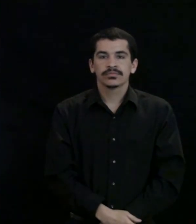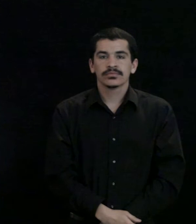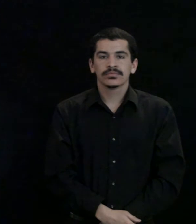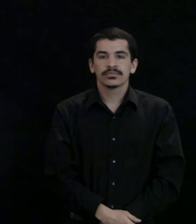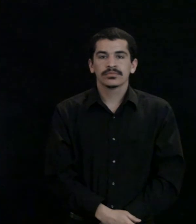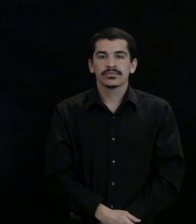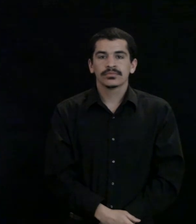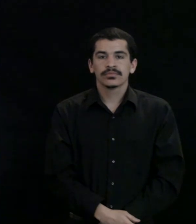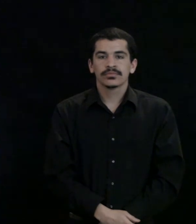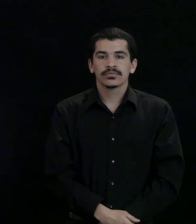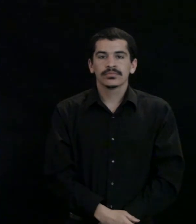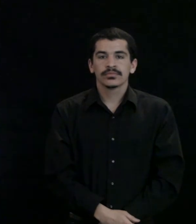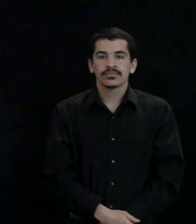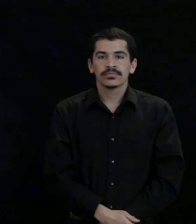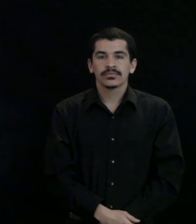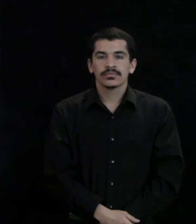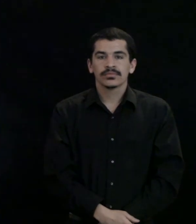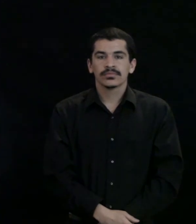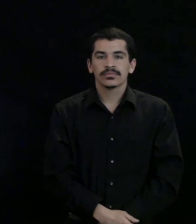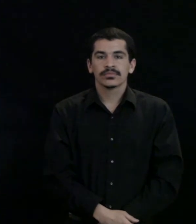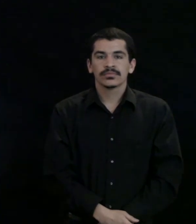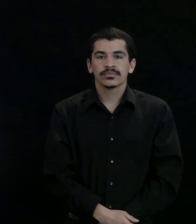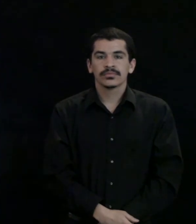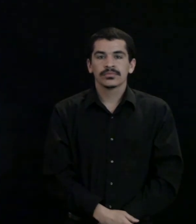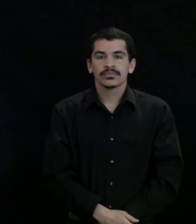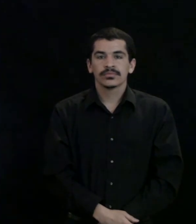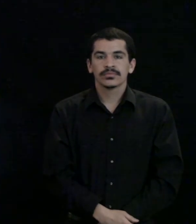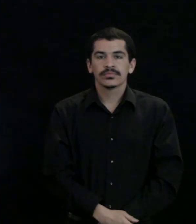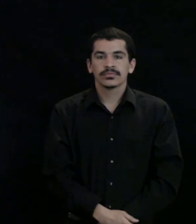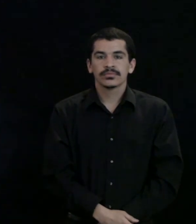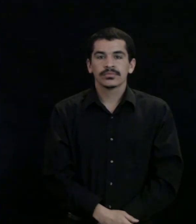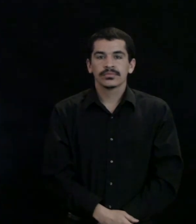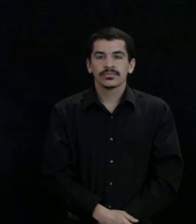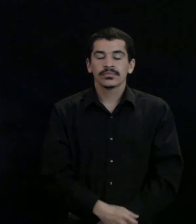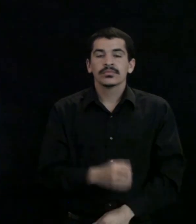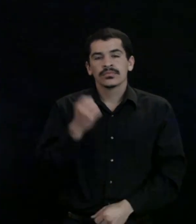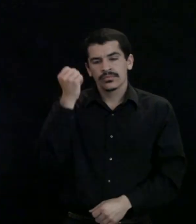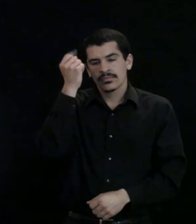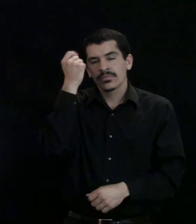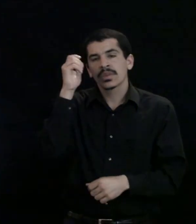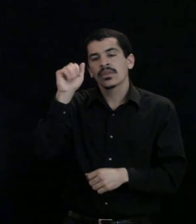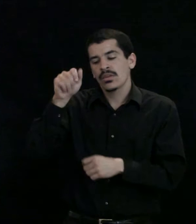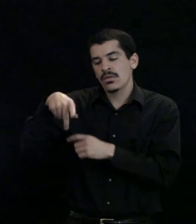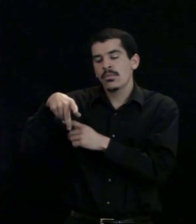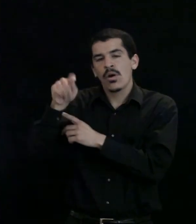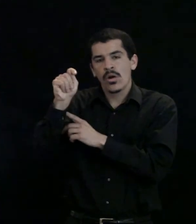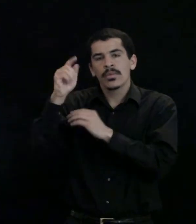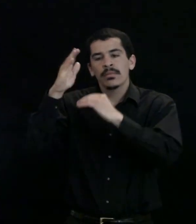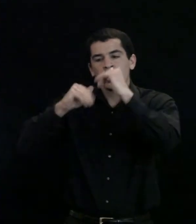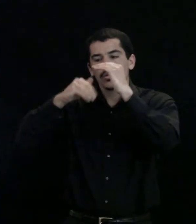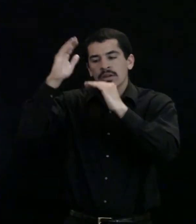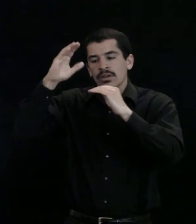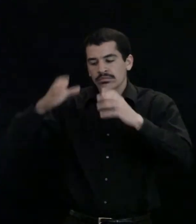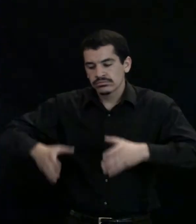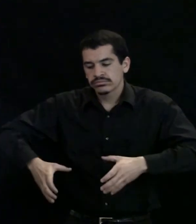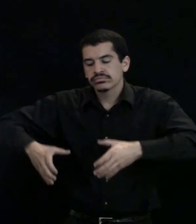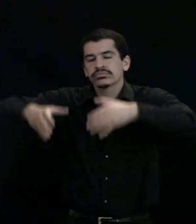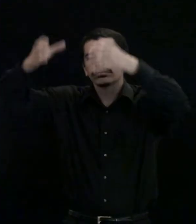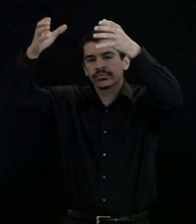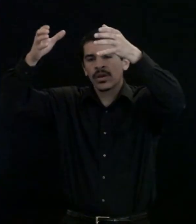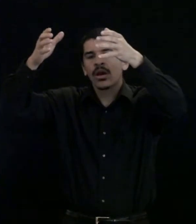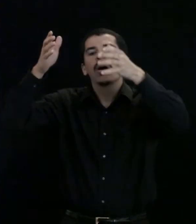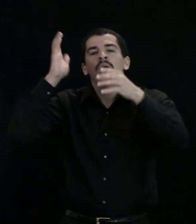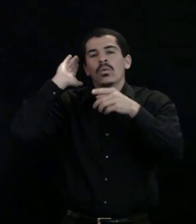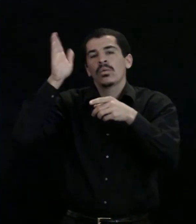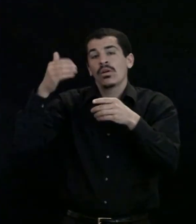There would be other facilities located in the apartment complex, including a